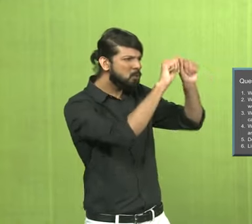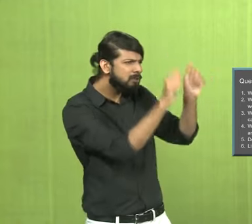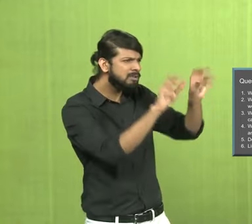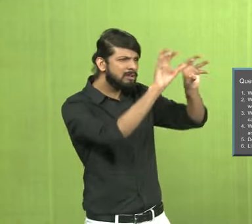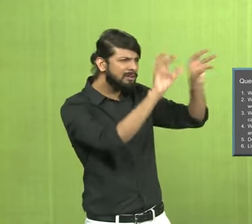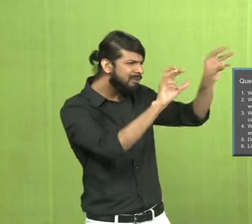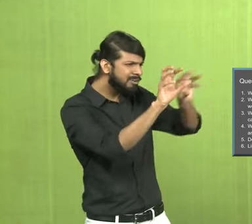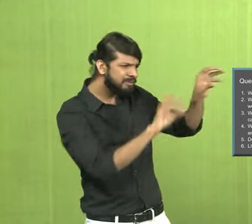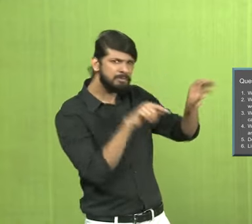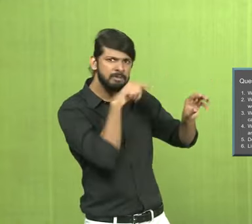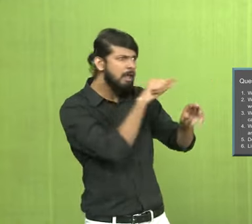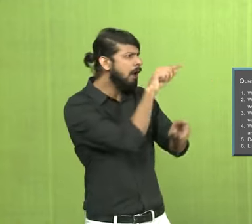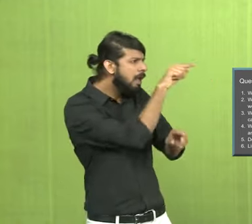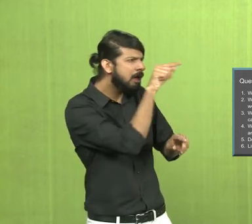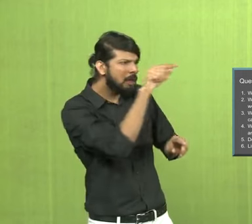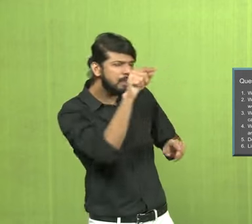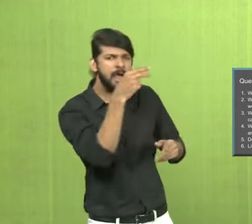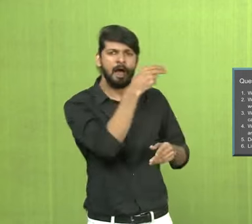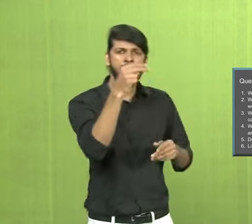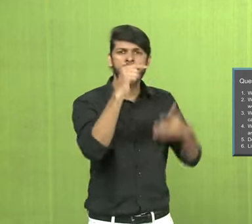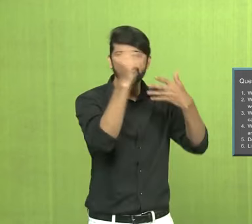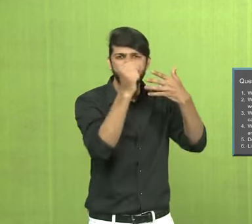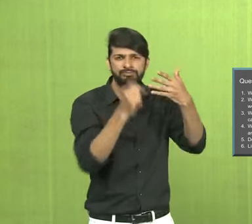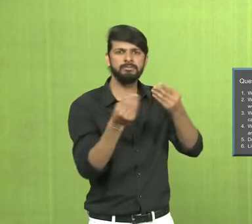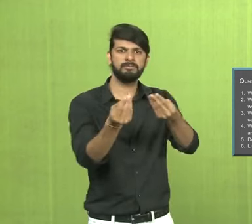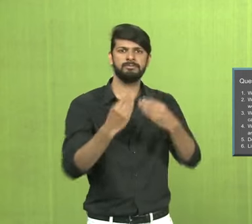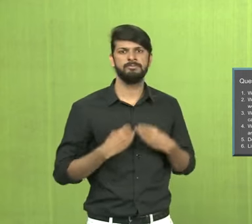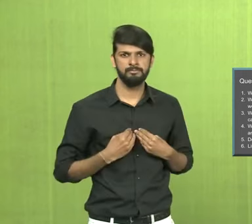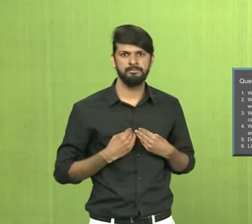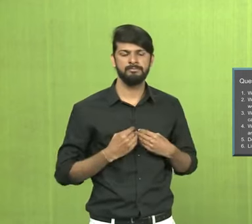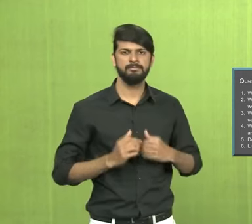List the motifs in a typical Varli painting.